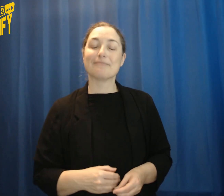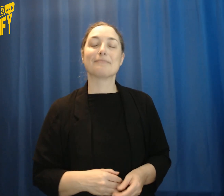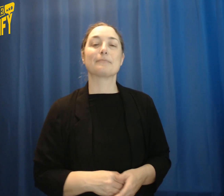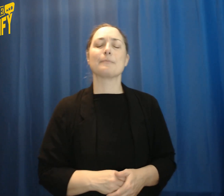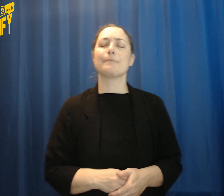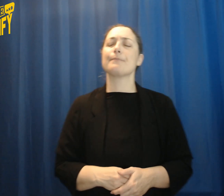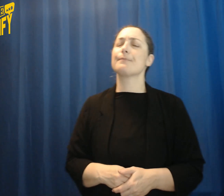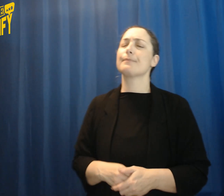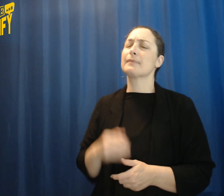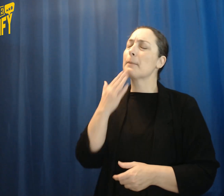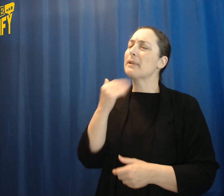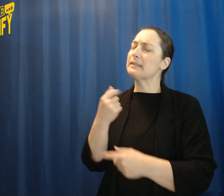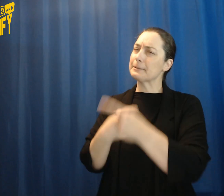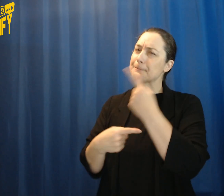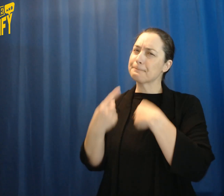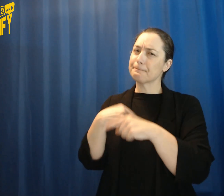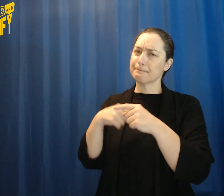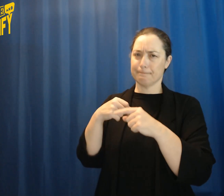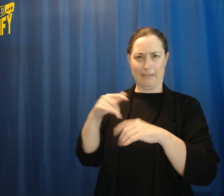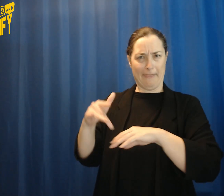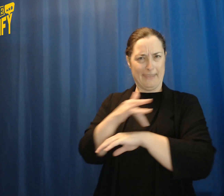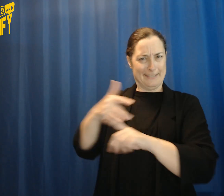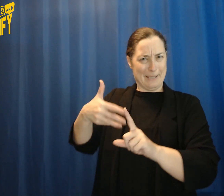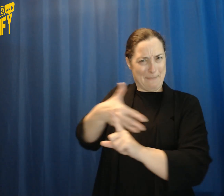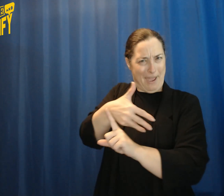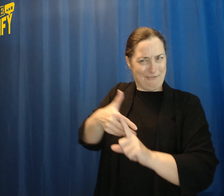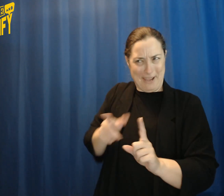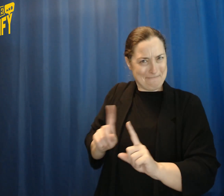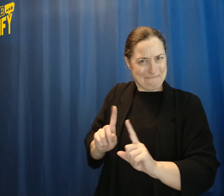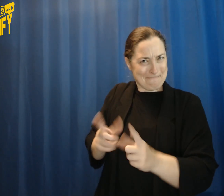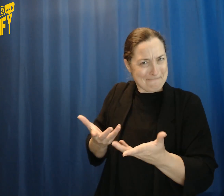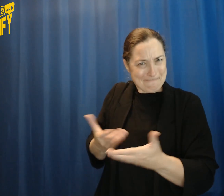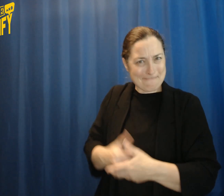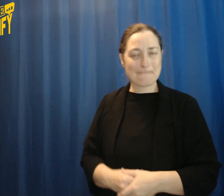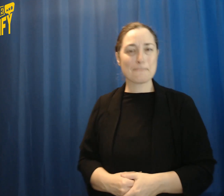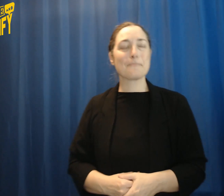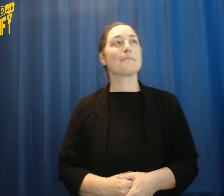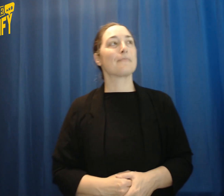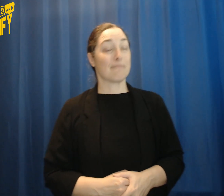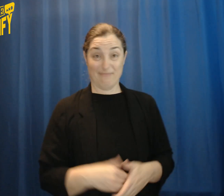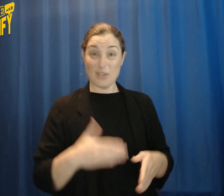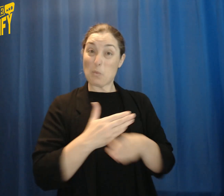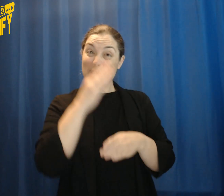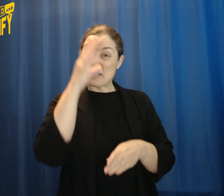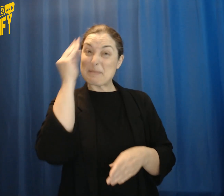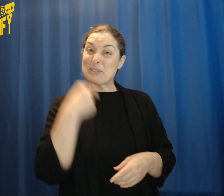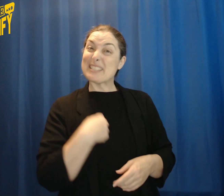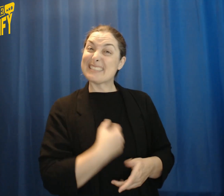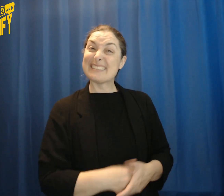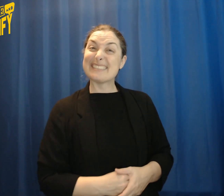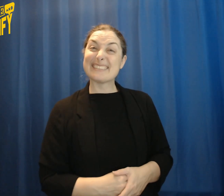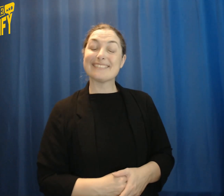about your background in theatre? How did that come about? Work experience. So we had theatre at high